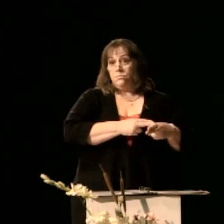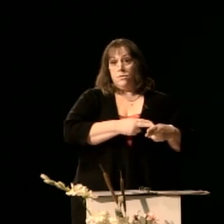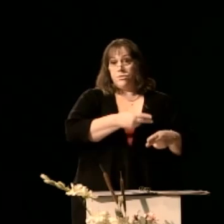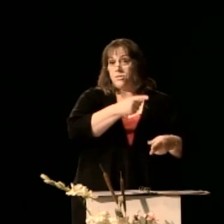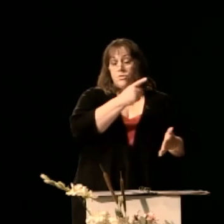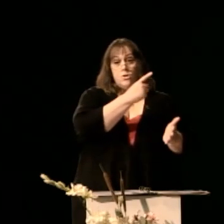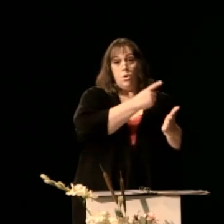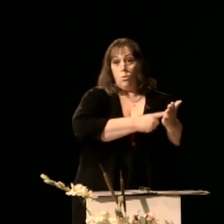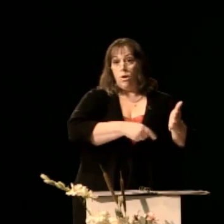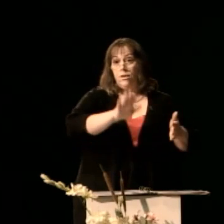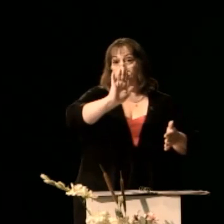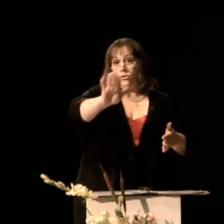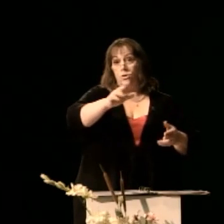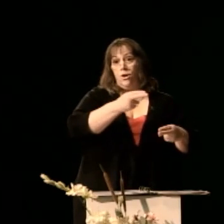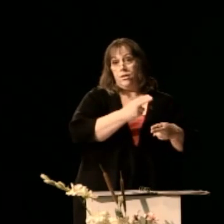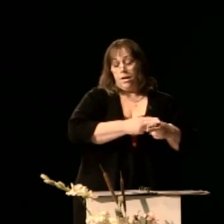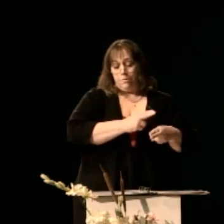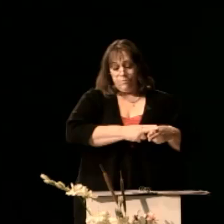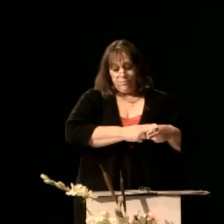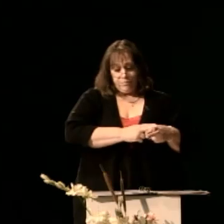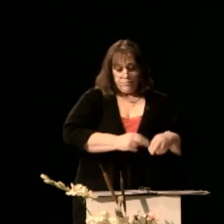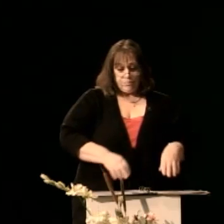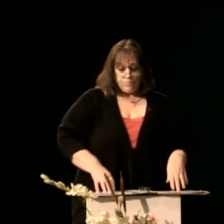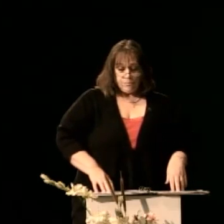it's just what your name.